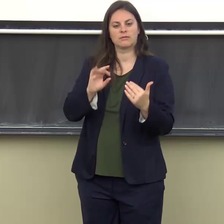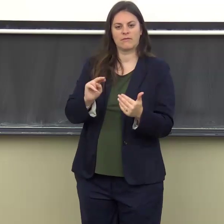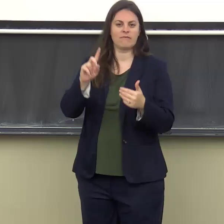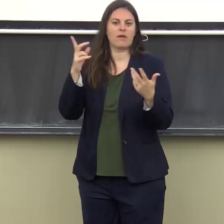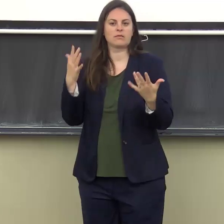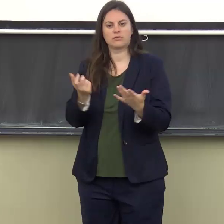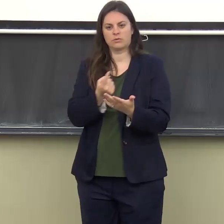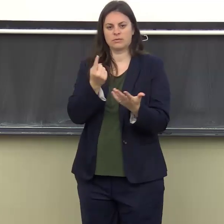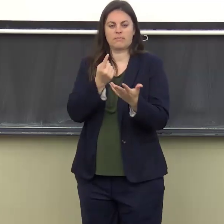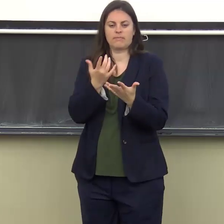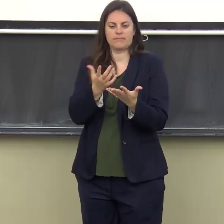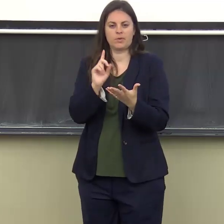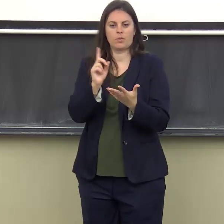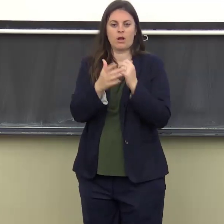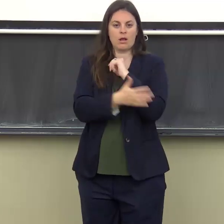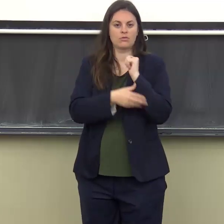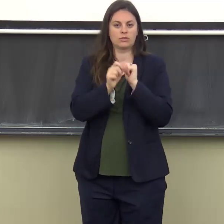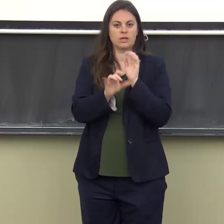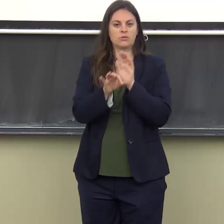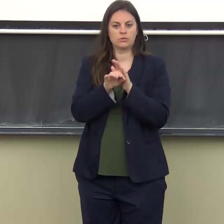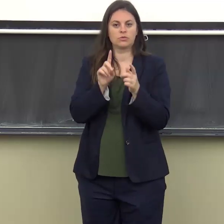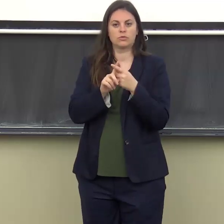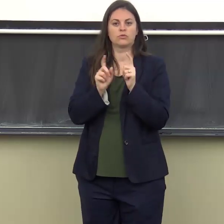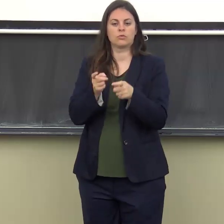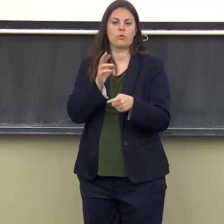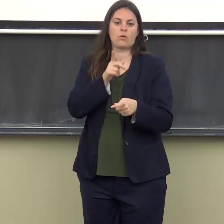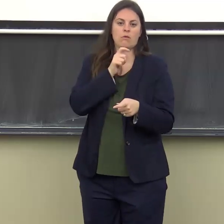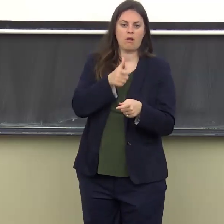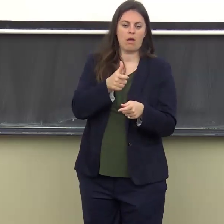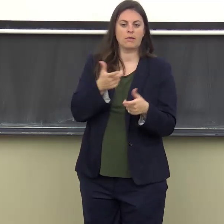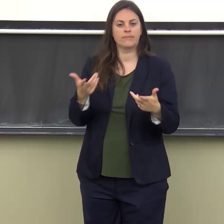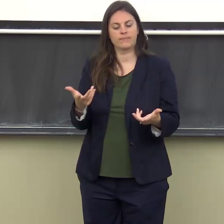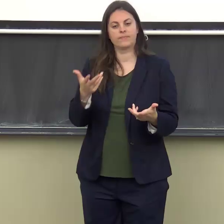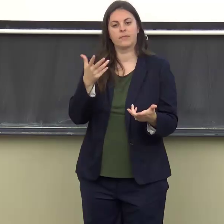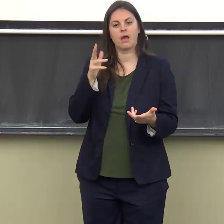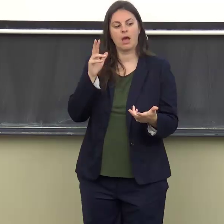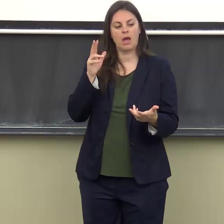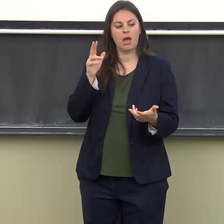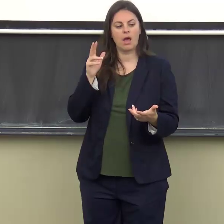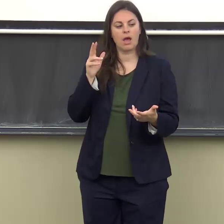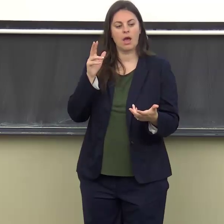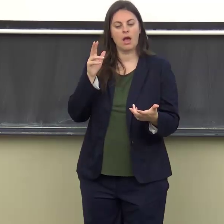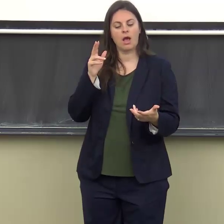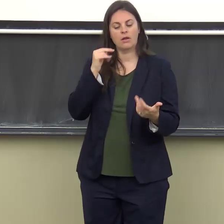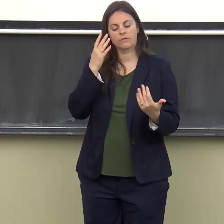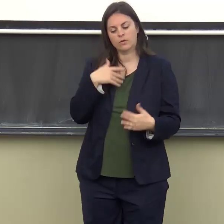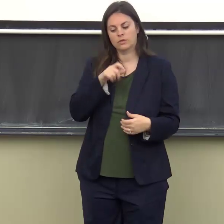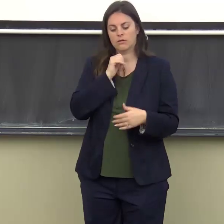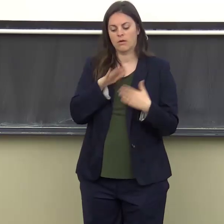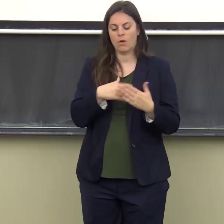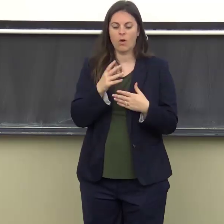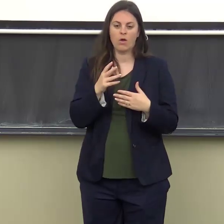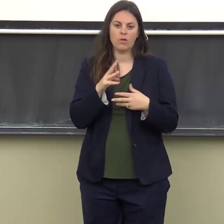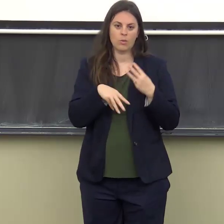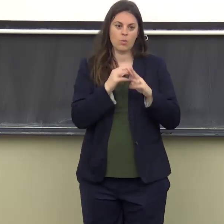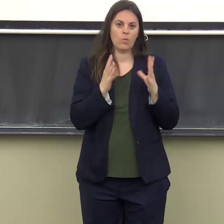whatever, where countries can choose to actually contribute or not. And unfortunately, I mean, not all World Bank members